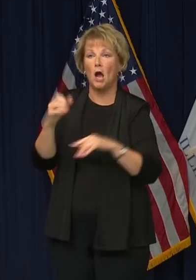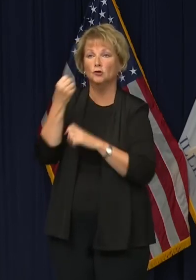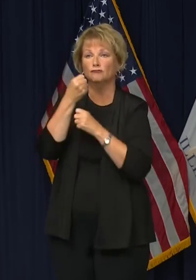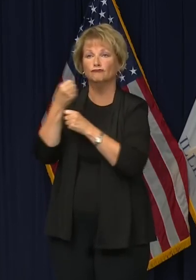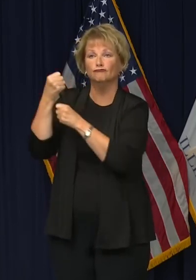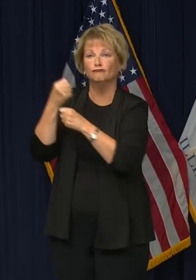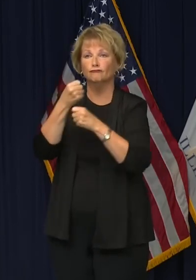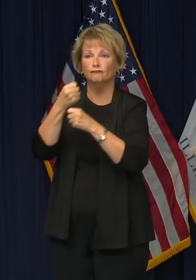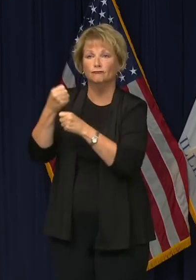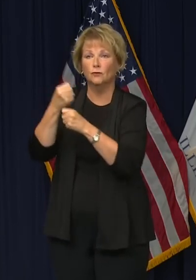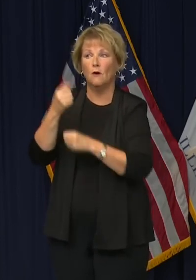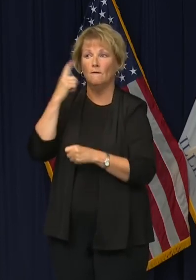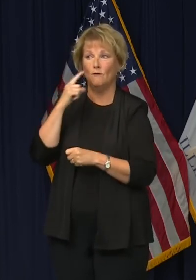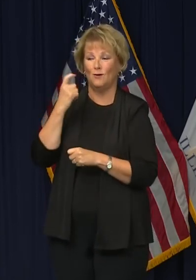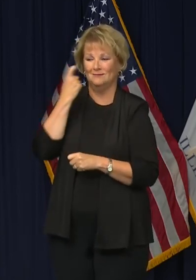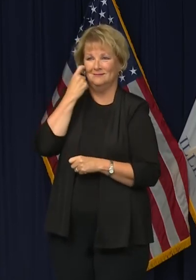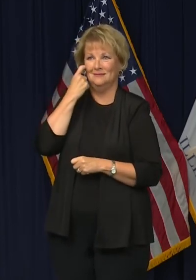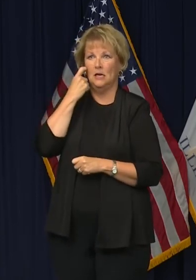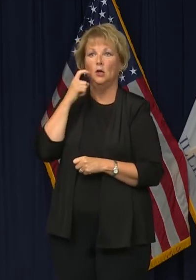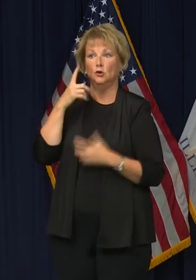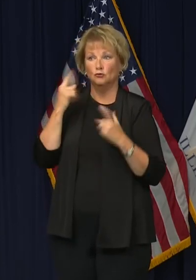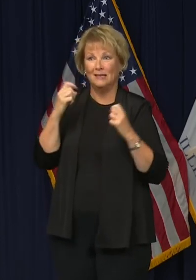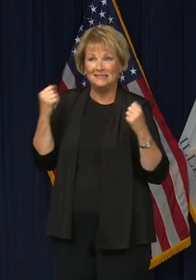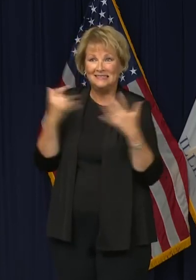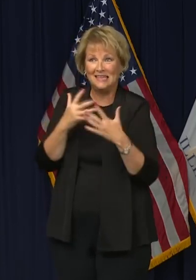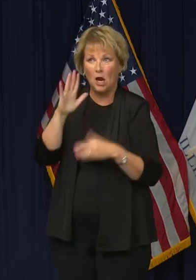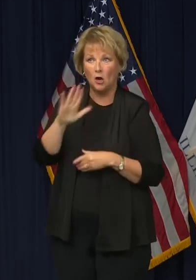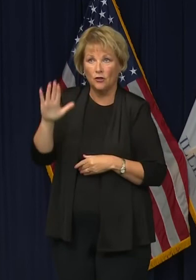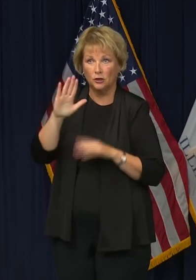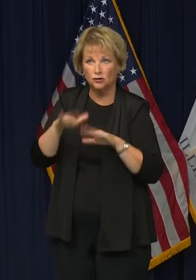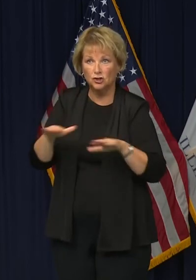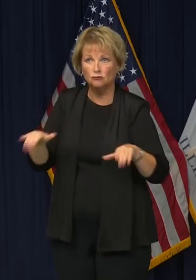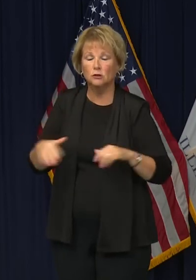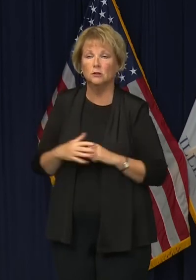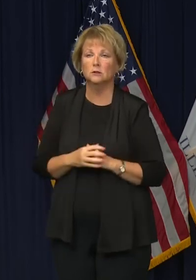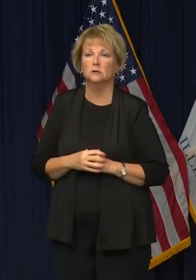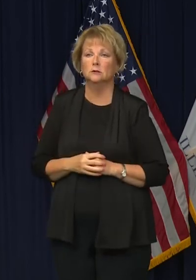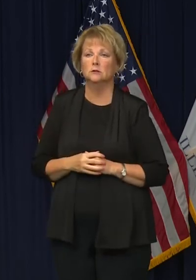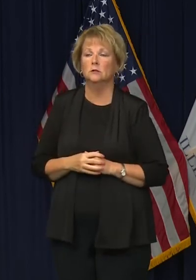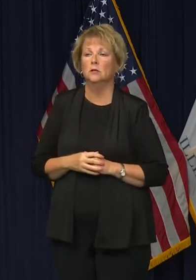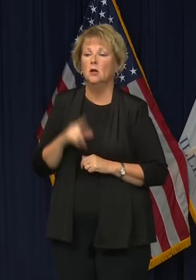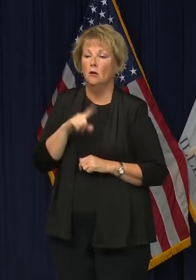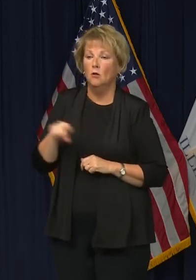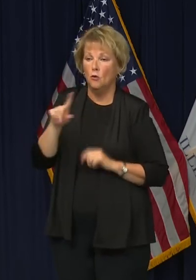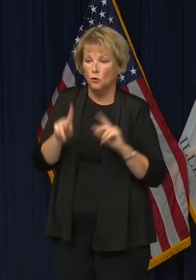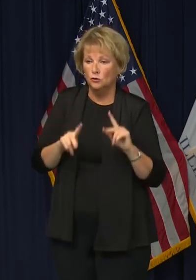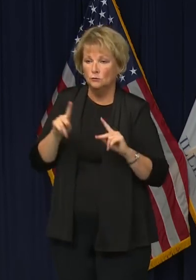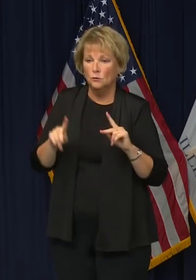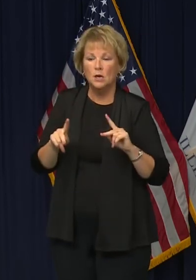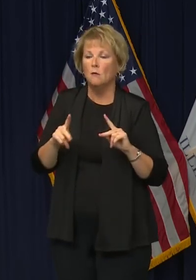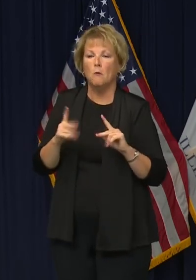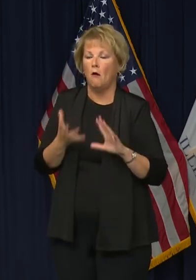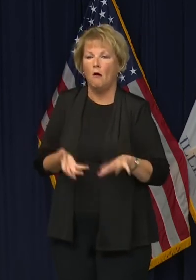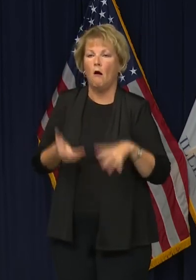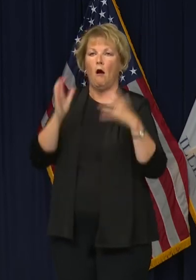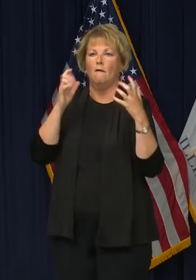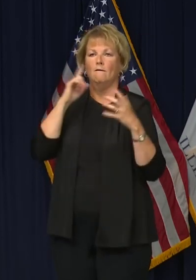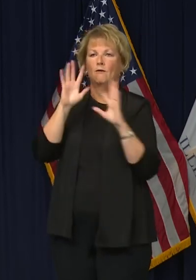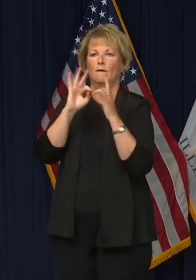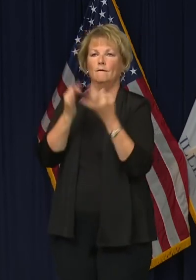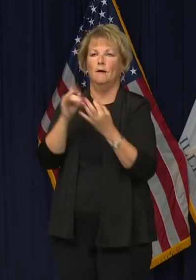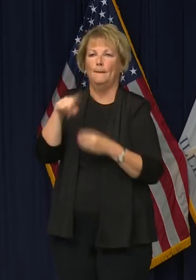last few days, scaring their children, creating an awful circumstance for them. I